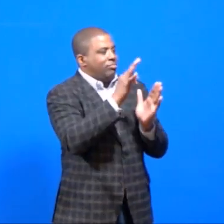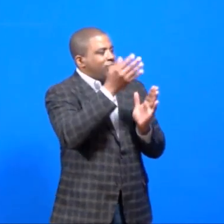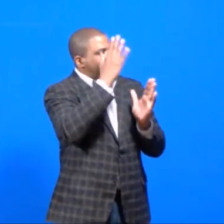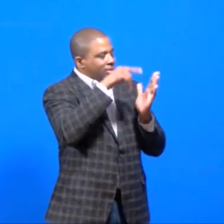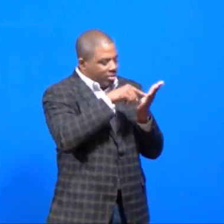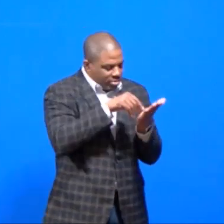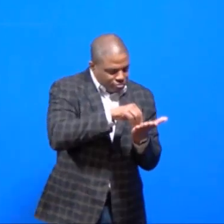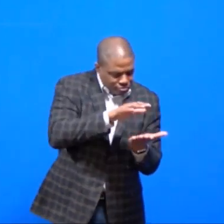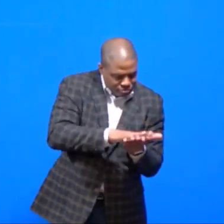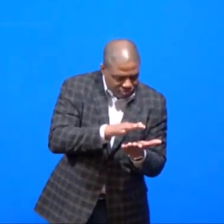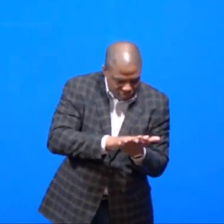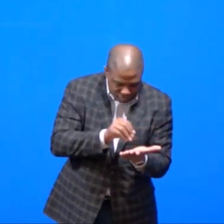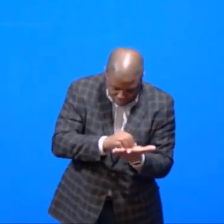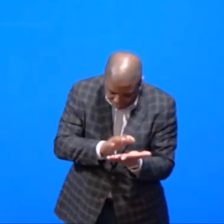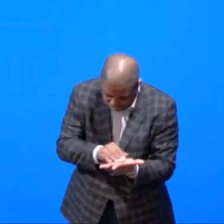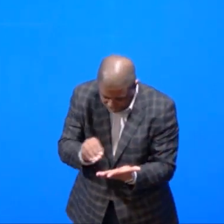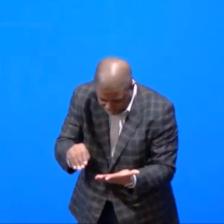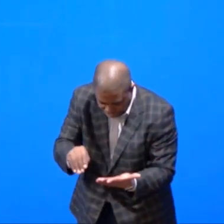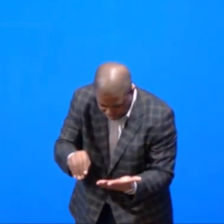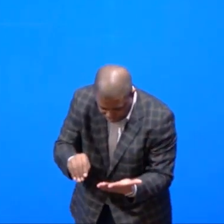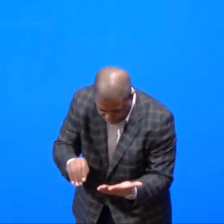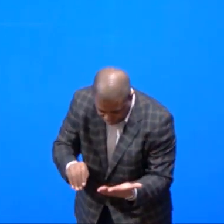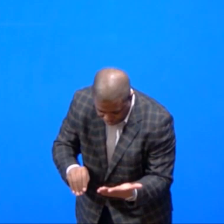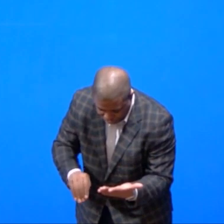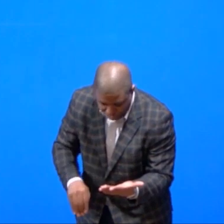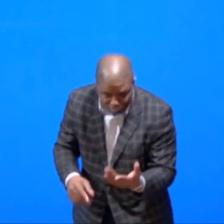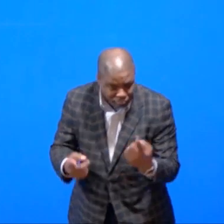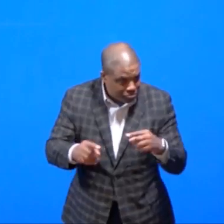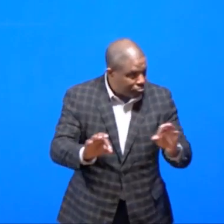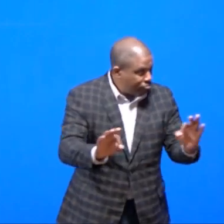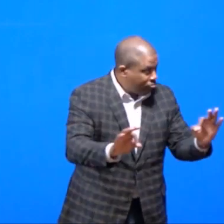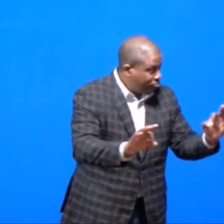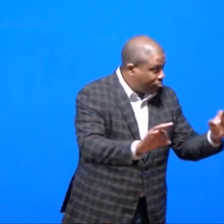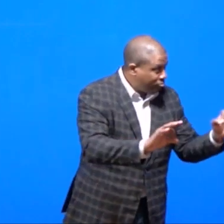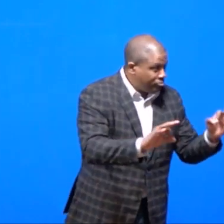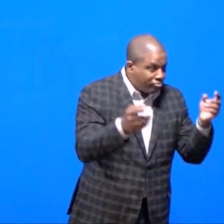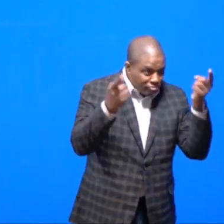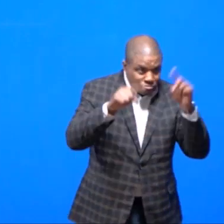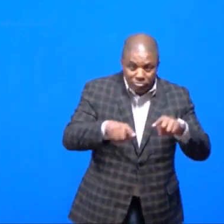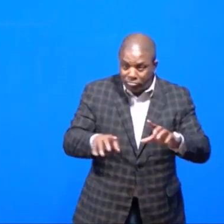And so the people's reply is recorded in the book of the laws of God.